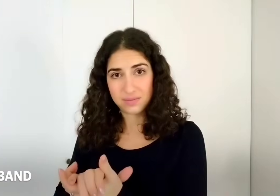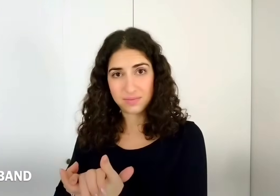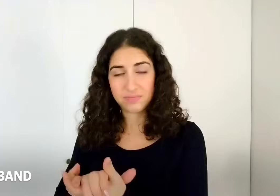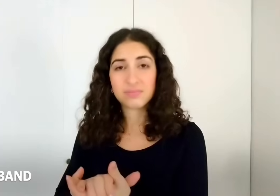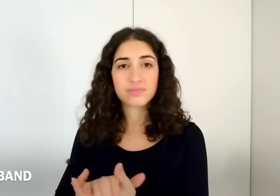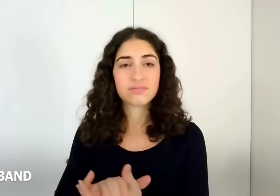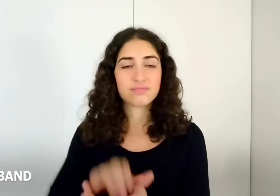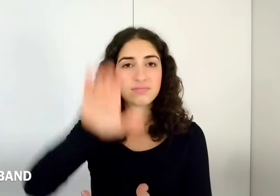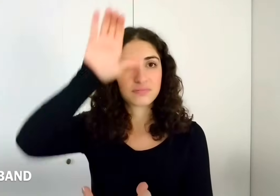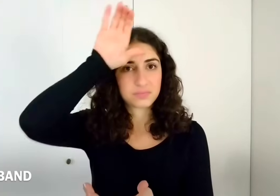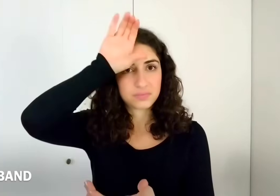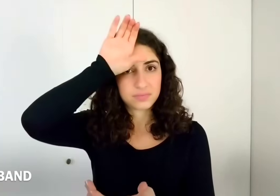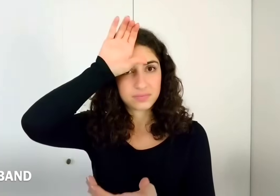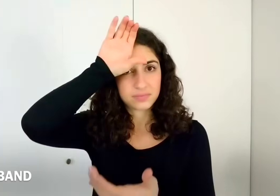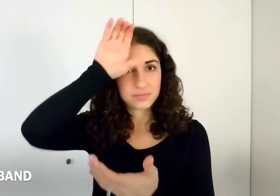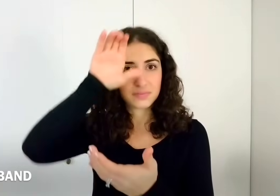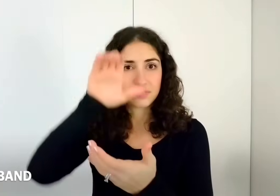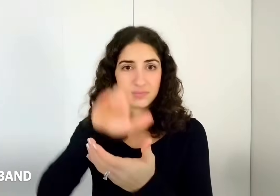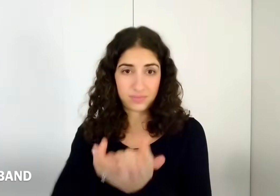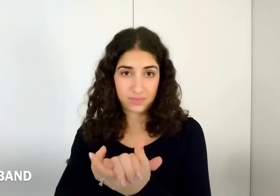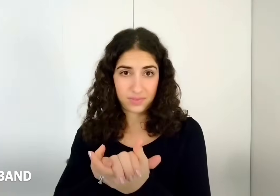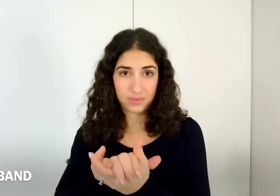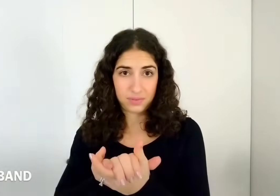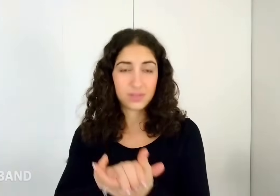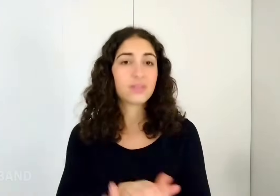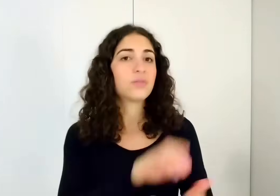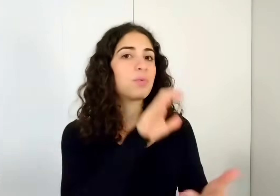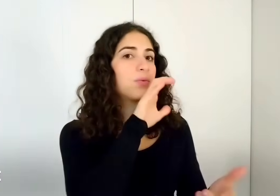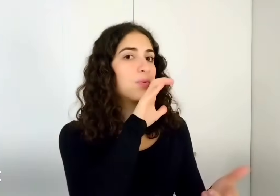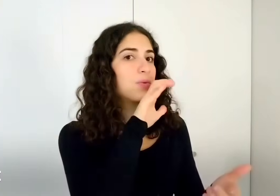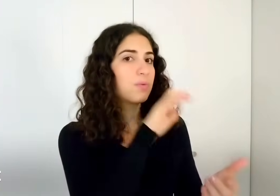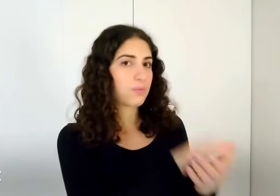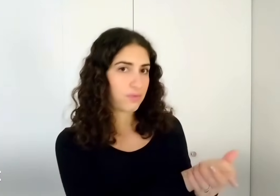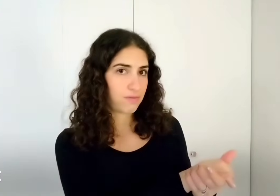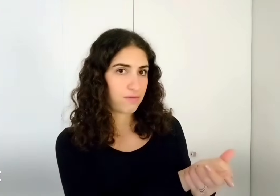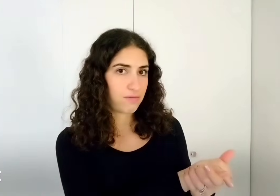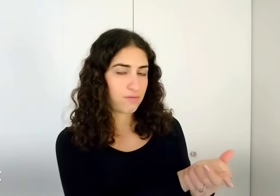Husband. Starts up here. Husband and wife.